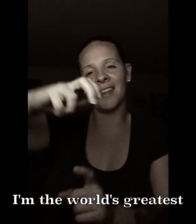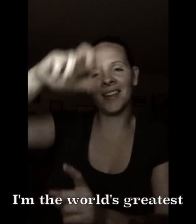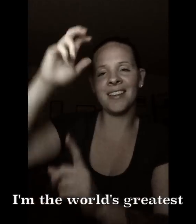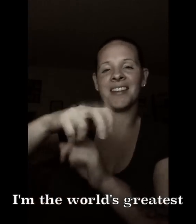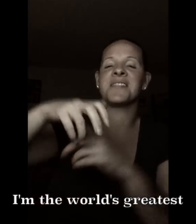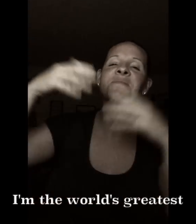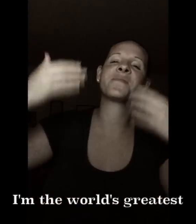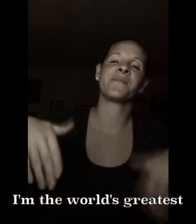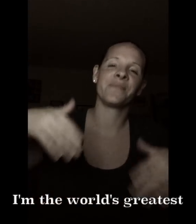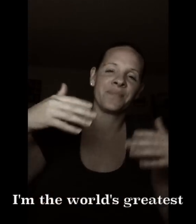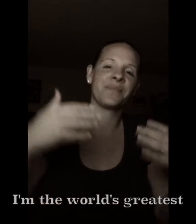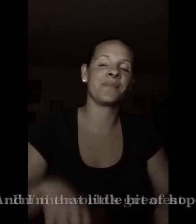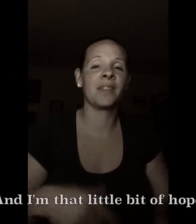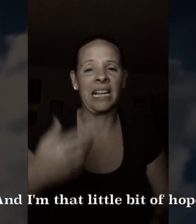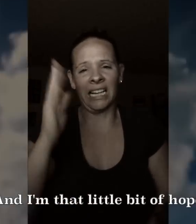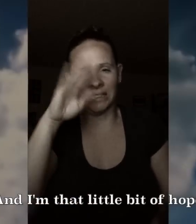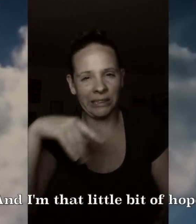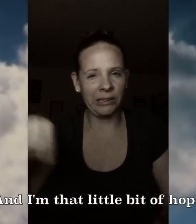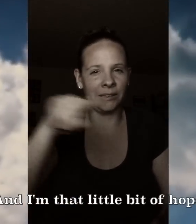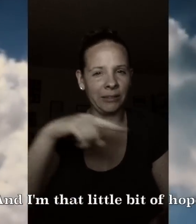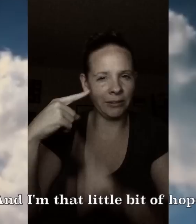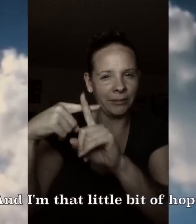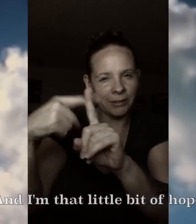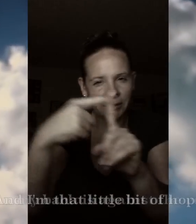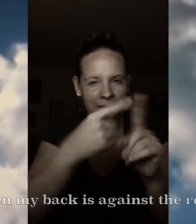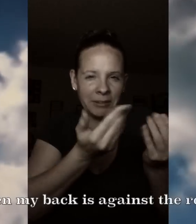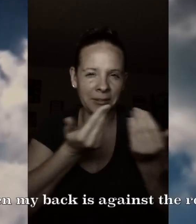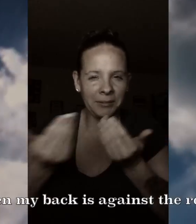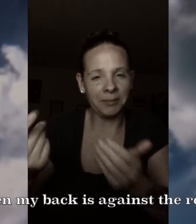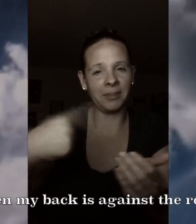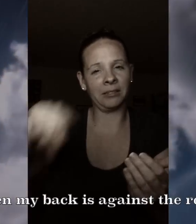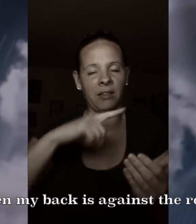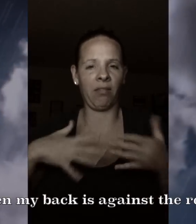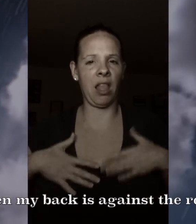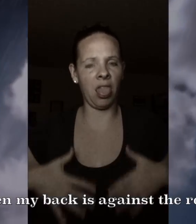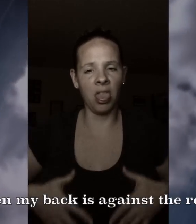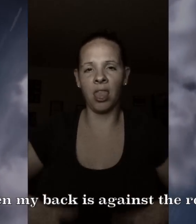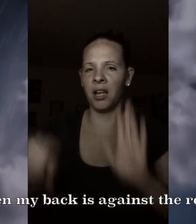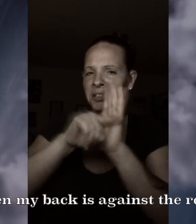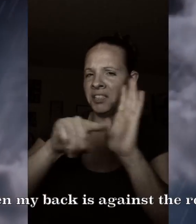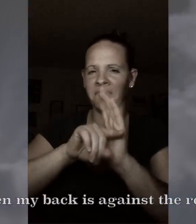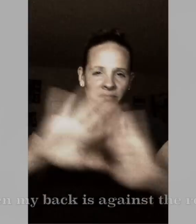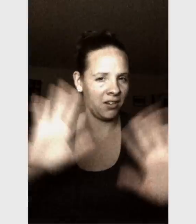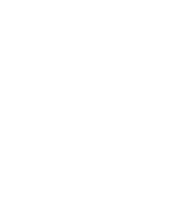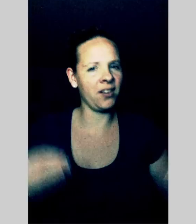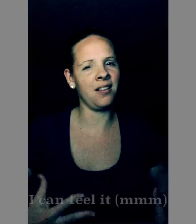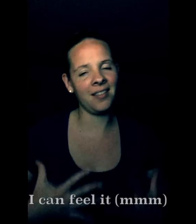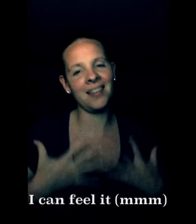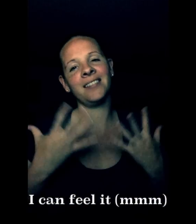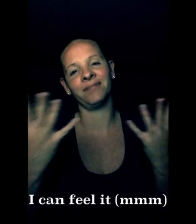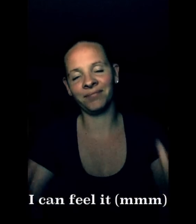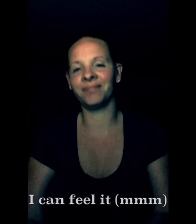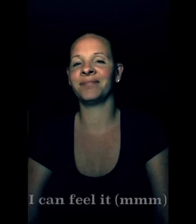world's greatest. And I'm that little bit of hope, when my back's up against the ropes, I can